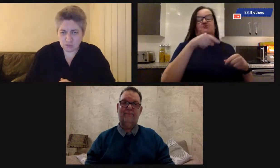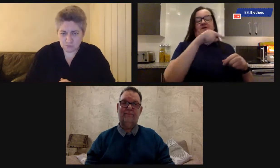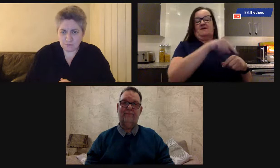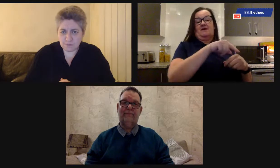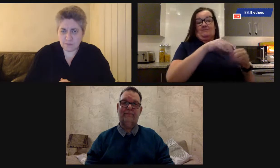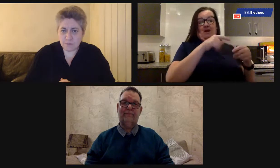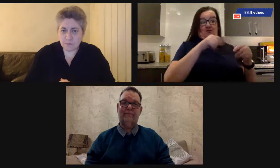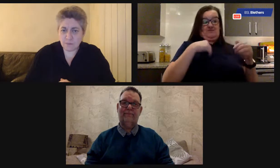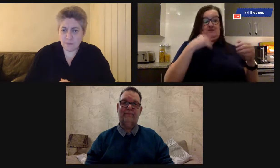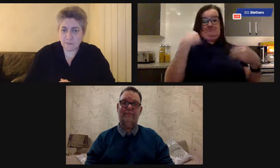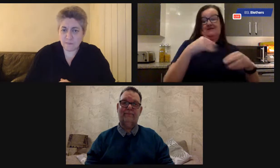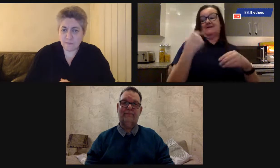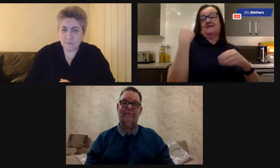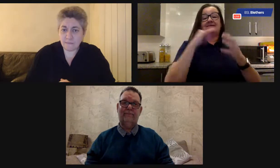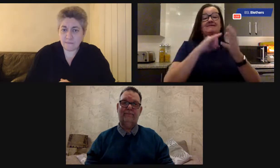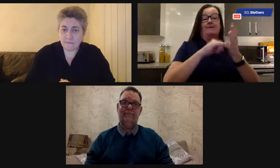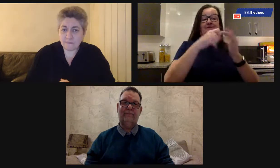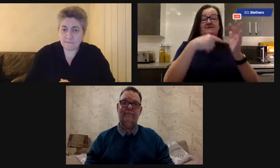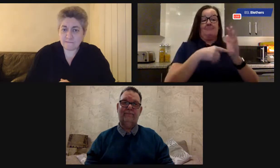that sounds lovely.